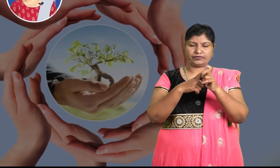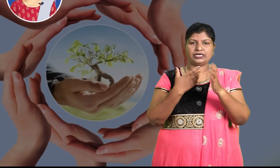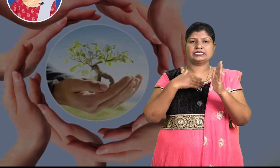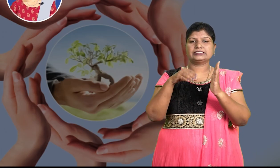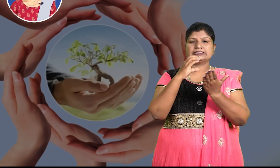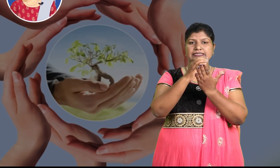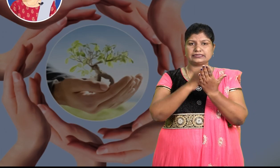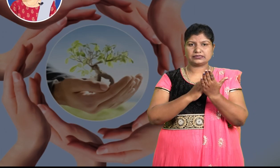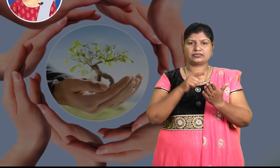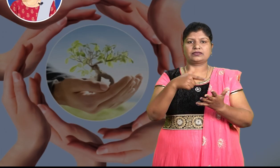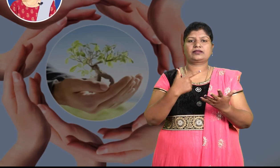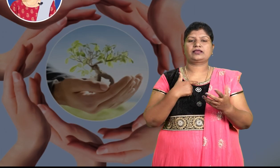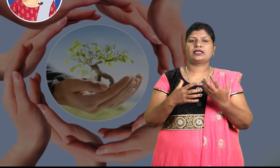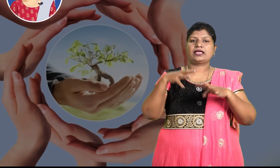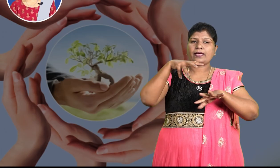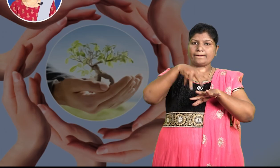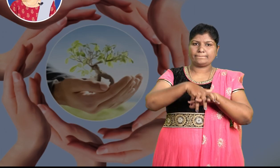implemented by the government.